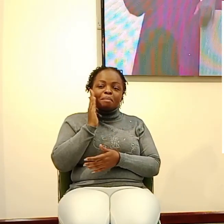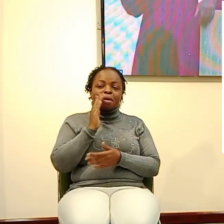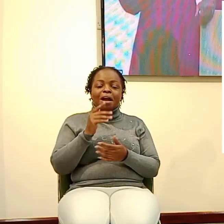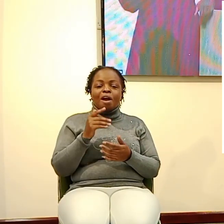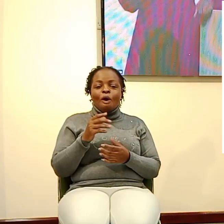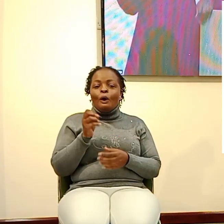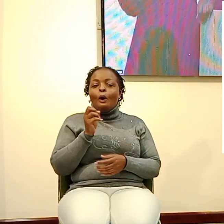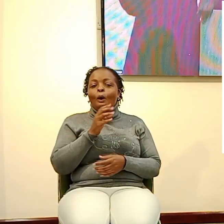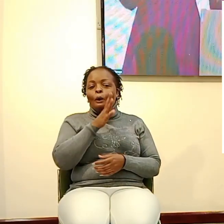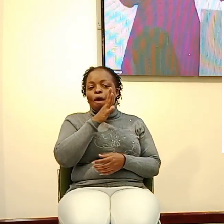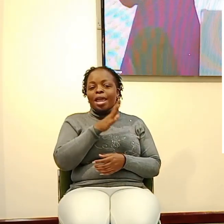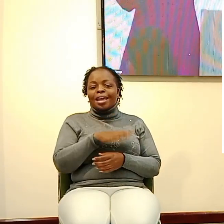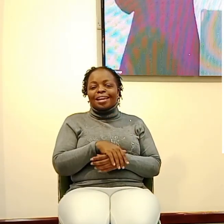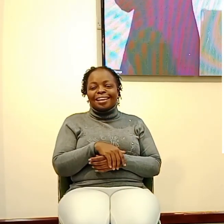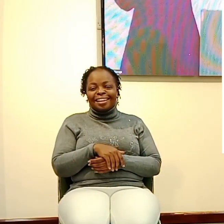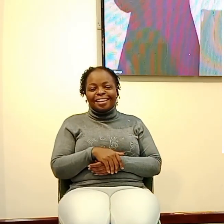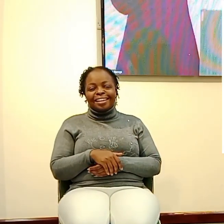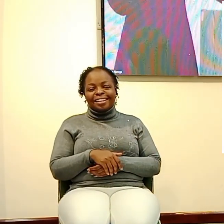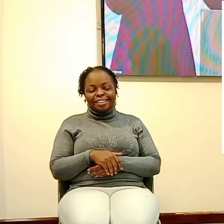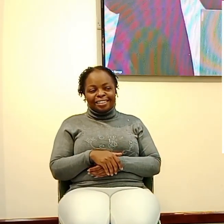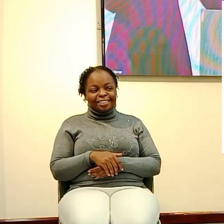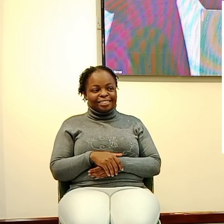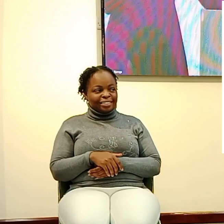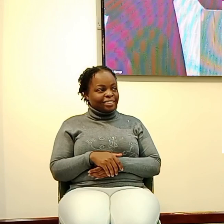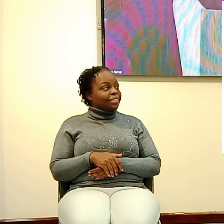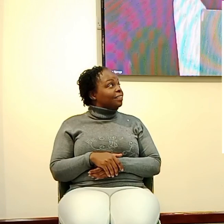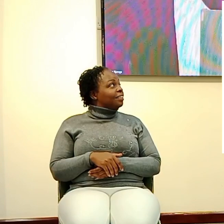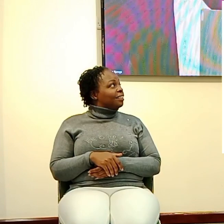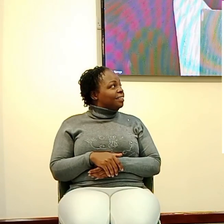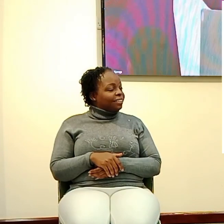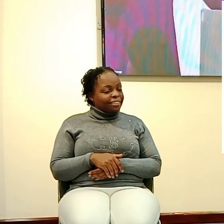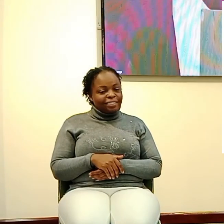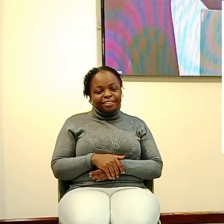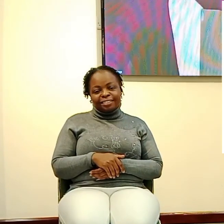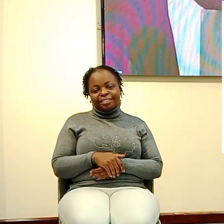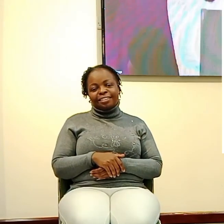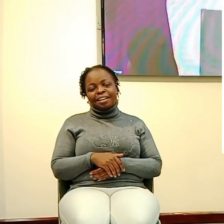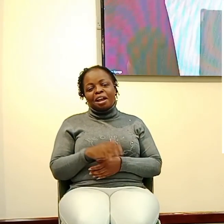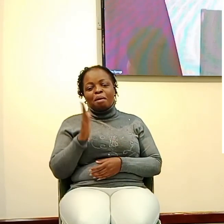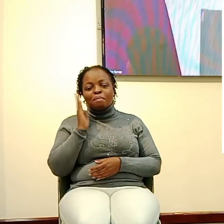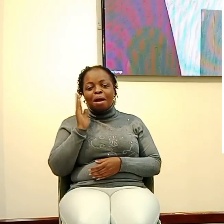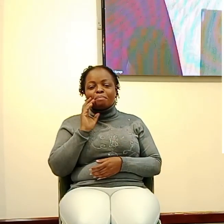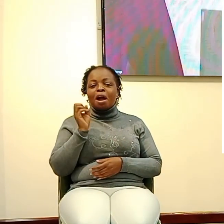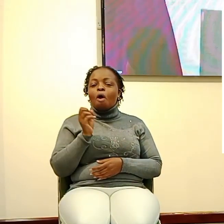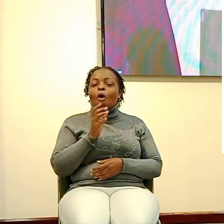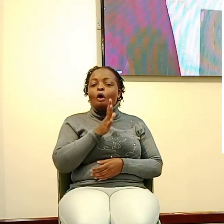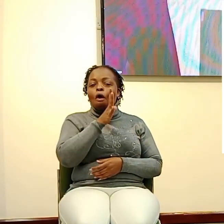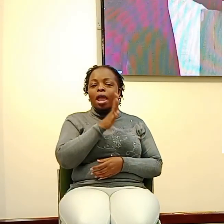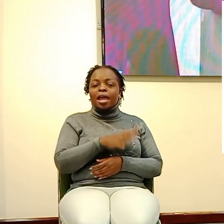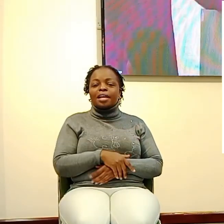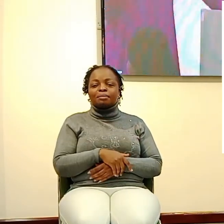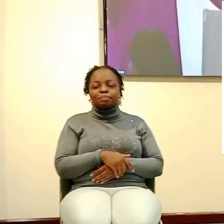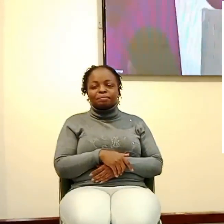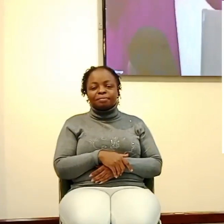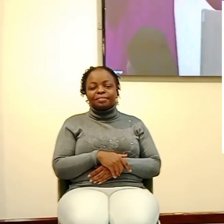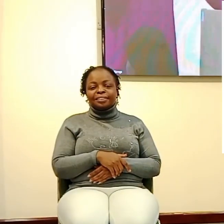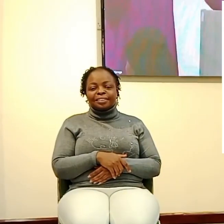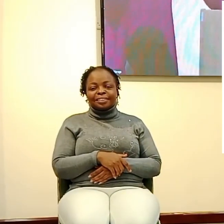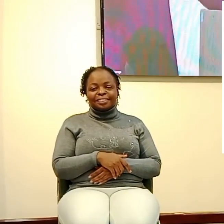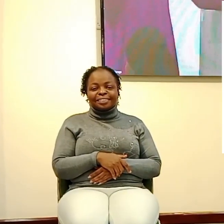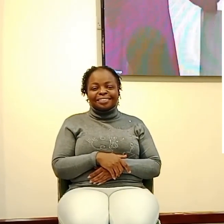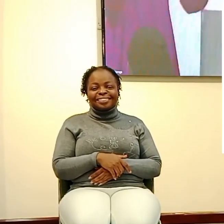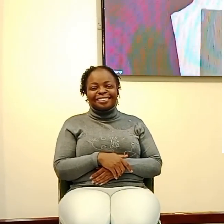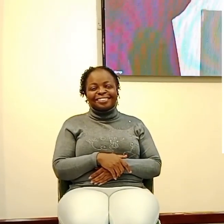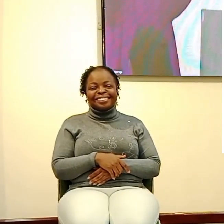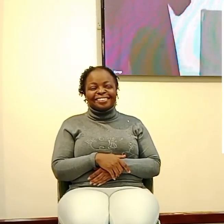Kina mama hoy! Hoy! Ah. Kina mama hoy! Hoy! Kwani hii